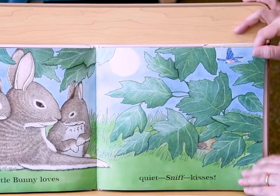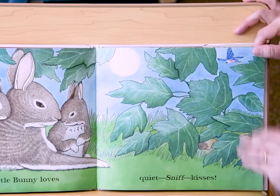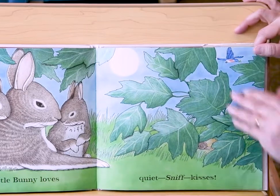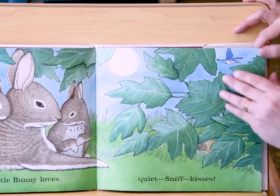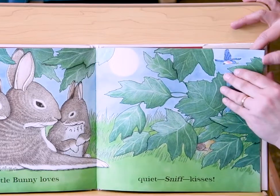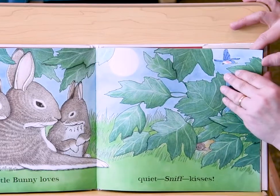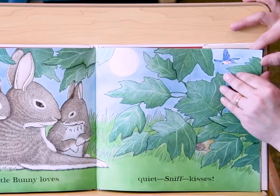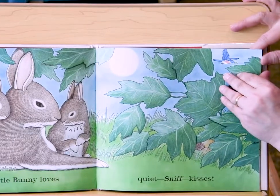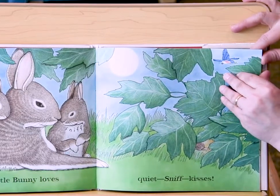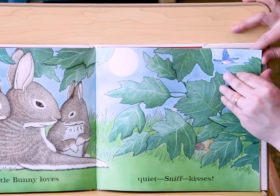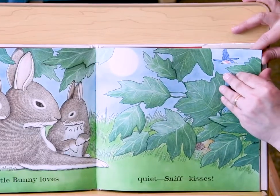sniff like a bunny?